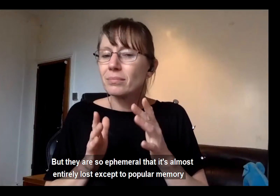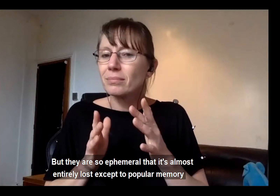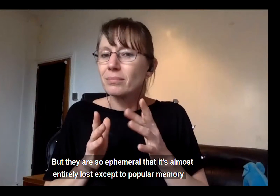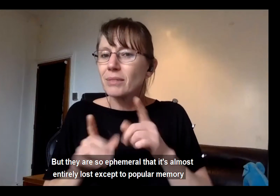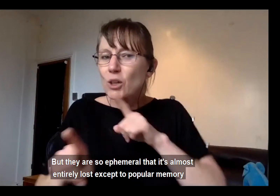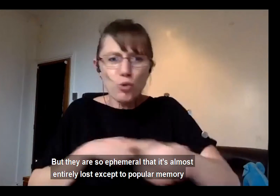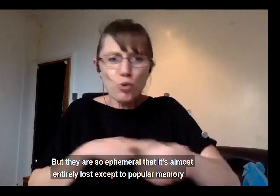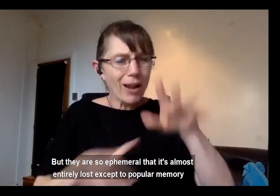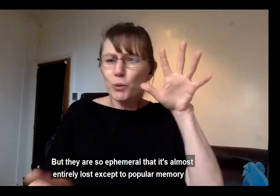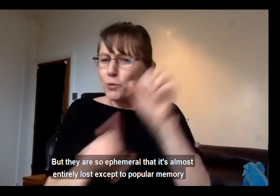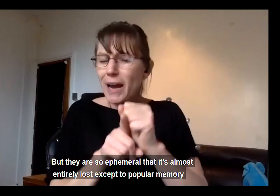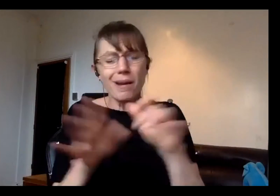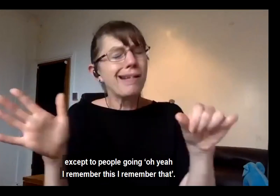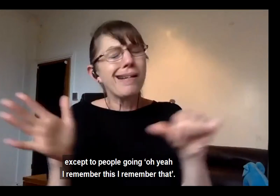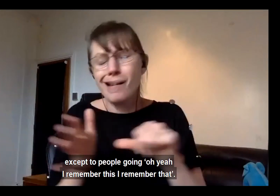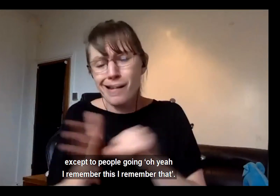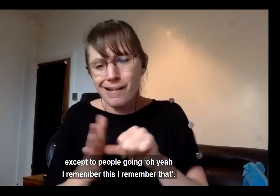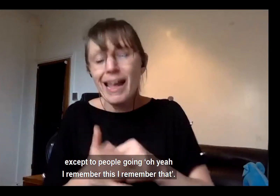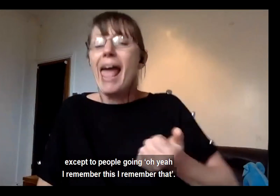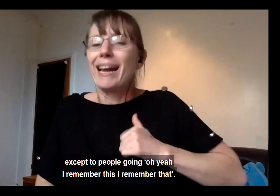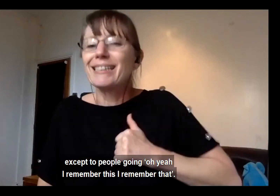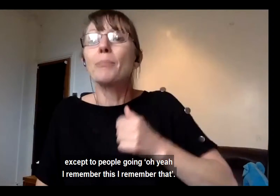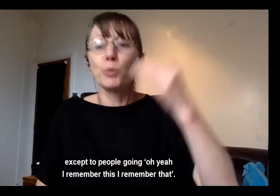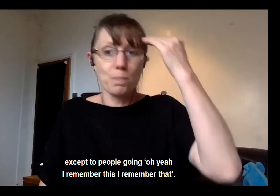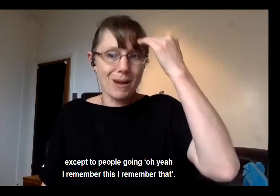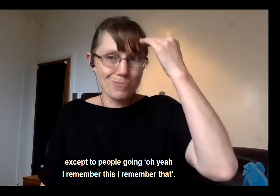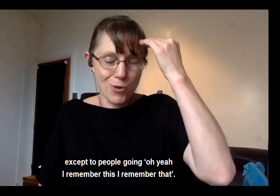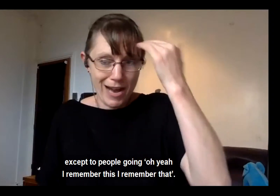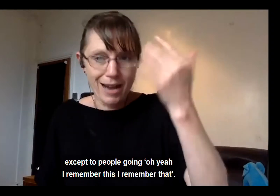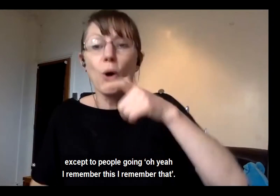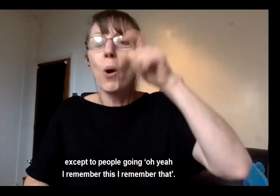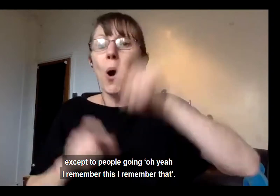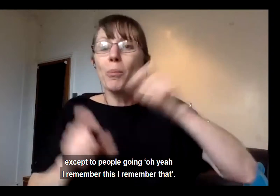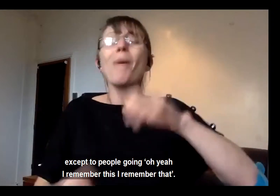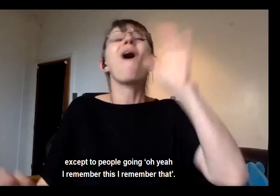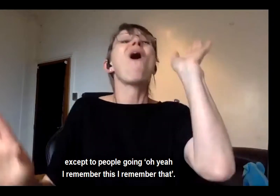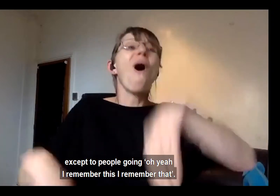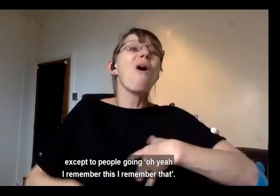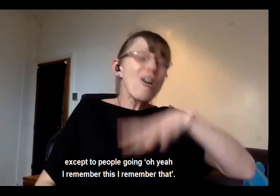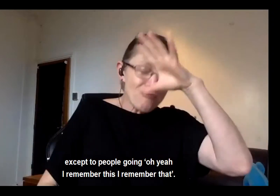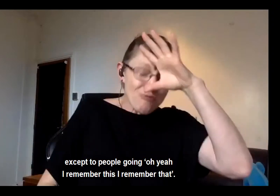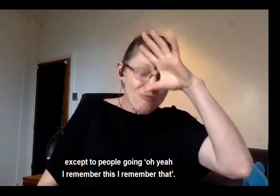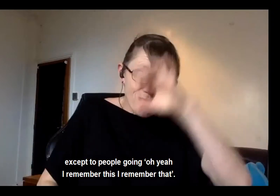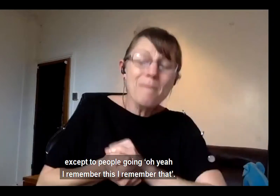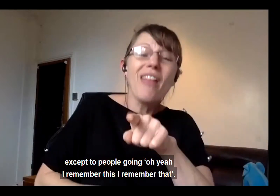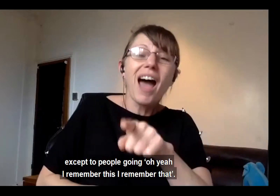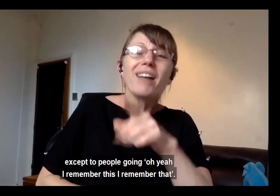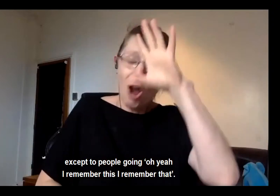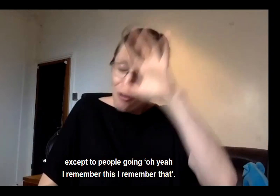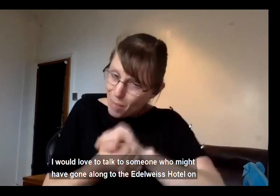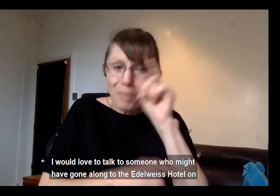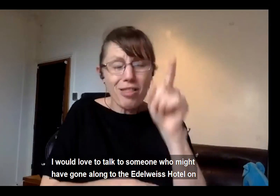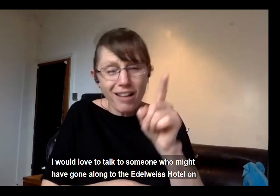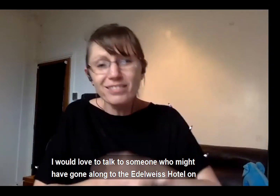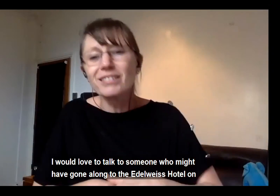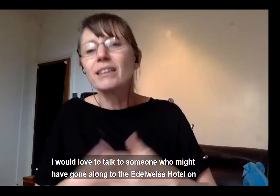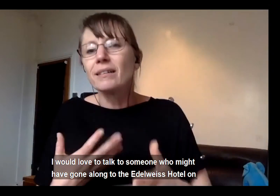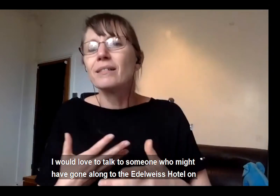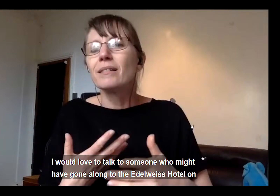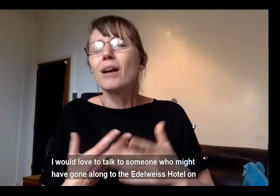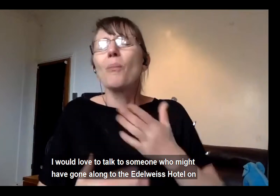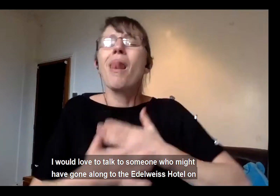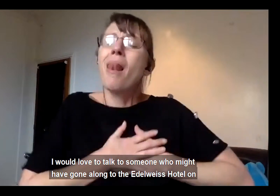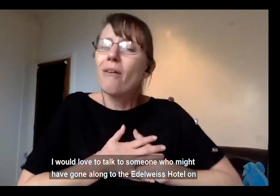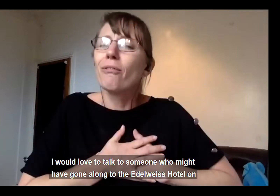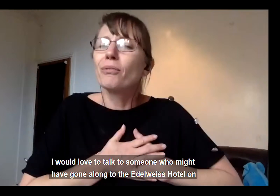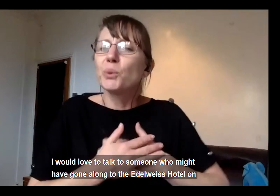entirely lost, except to popular memory, except to people going, oh yeah, I remember this, I remember that. I would love